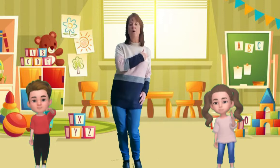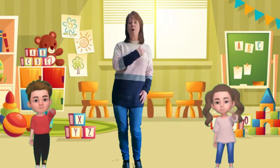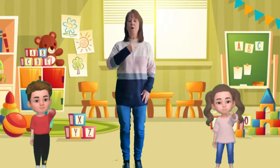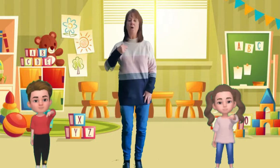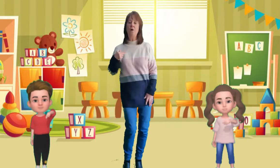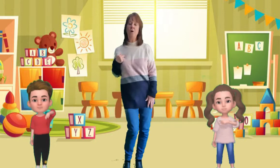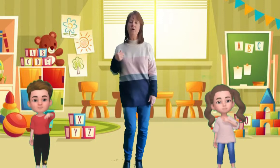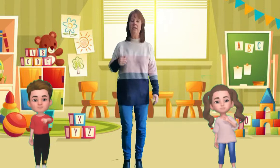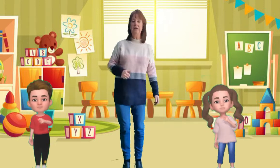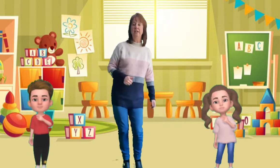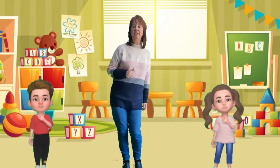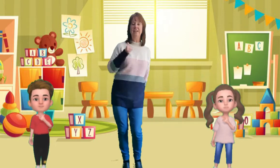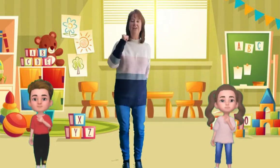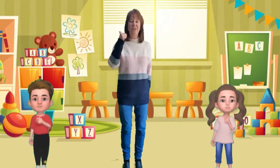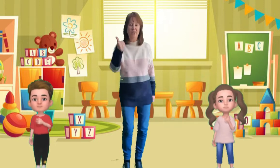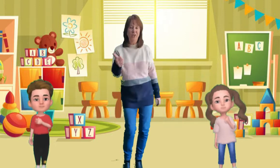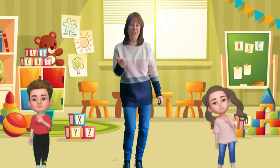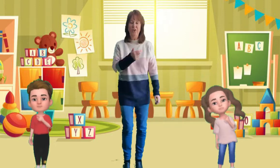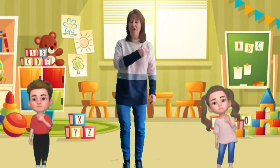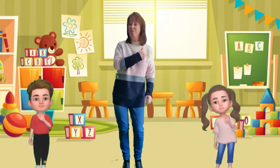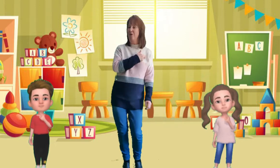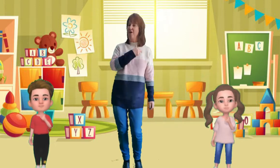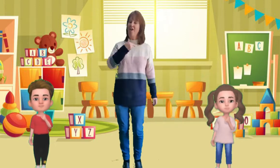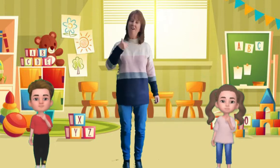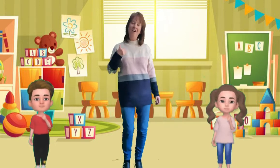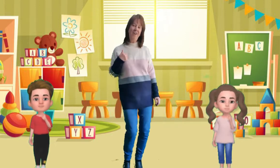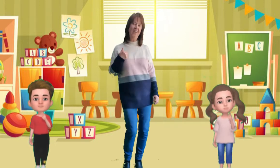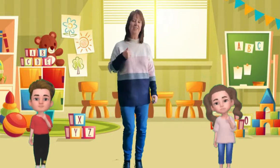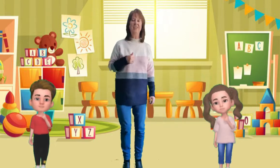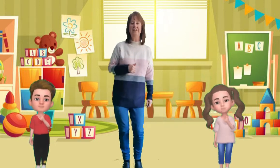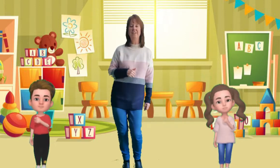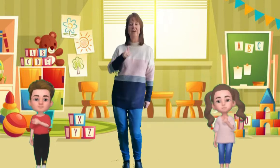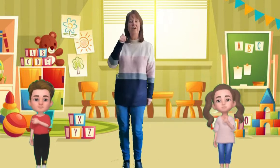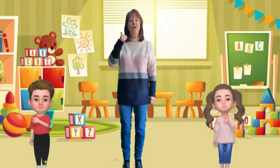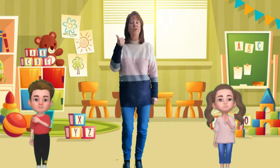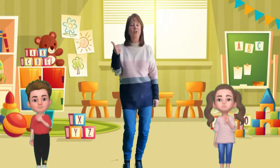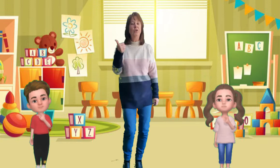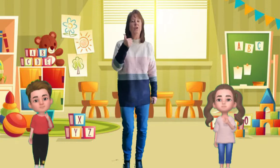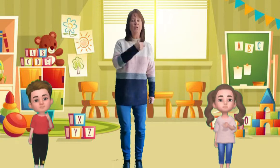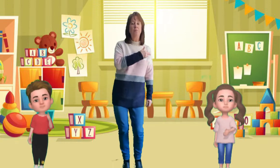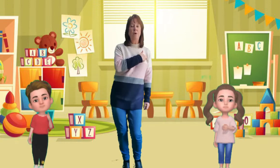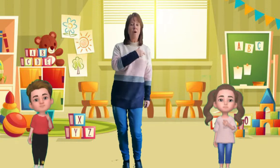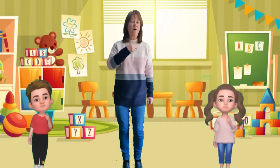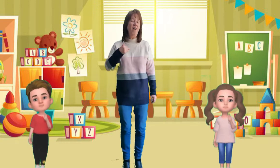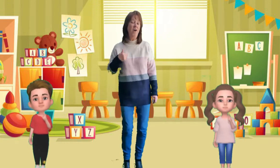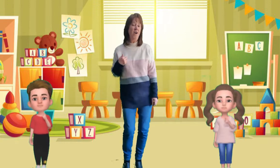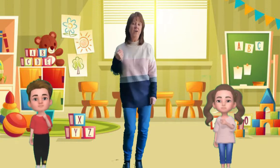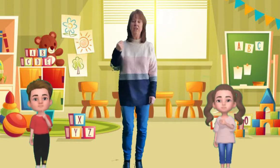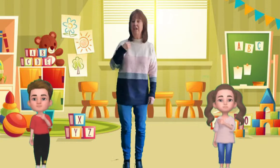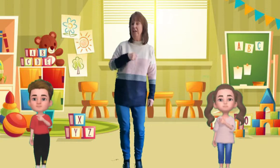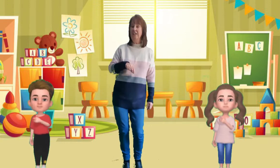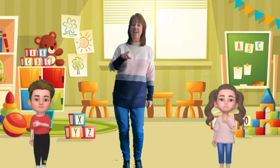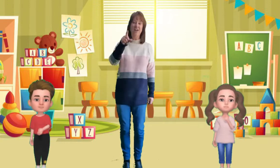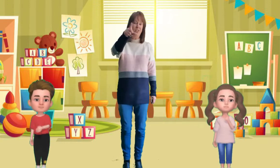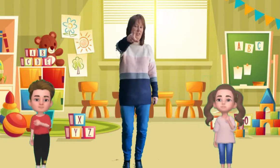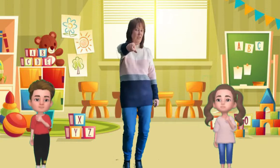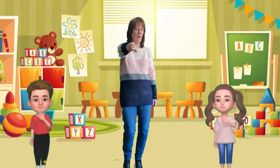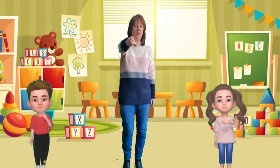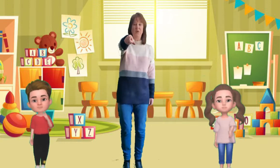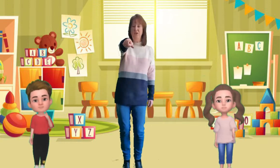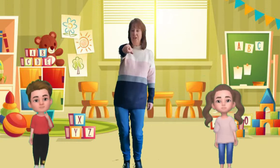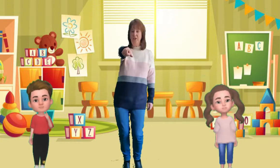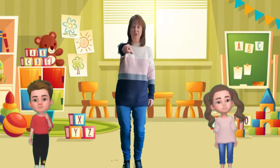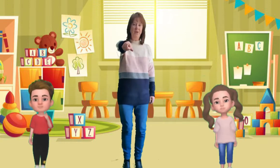Good morning, good morning, good morning